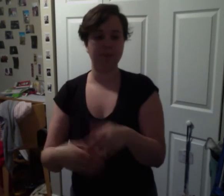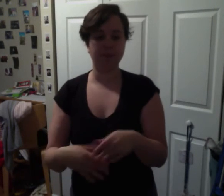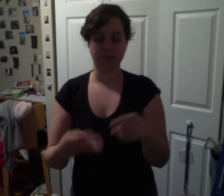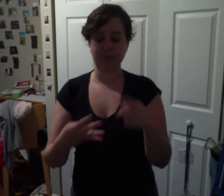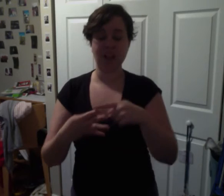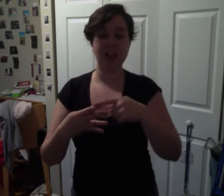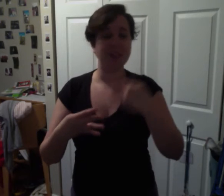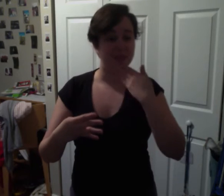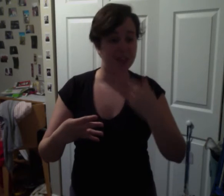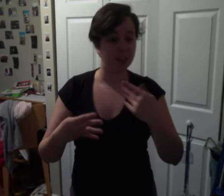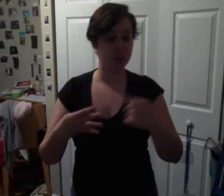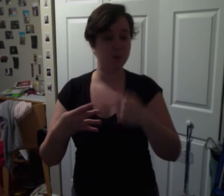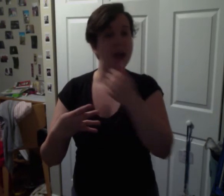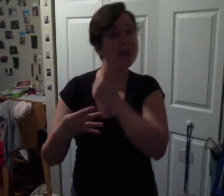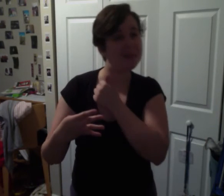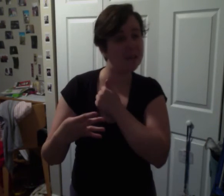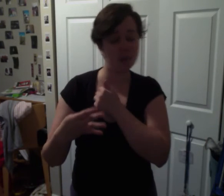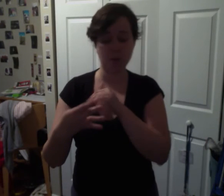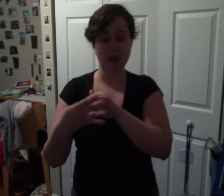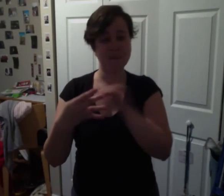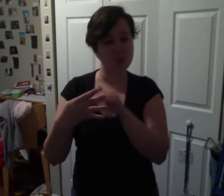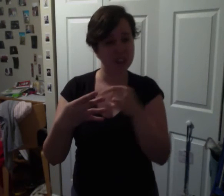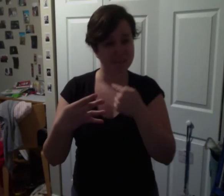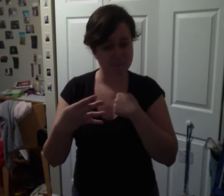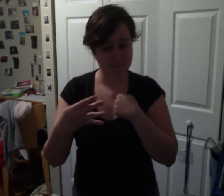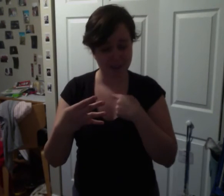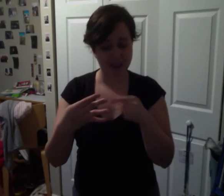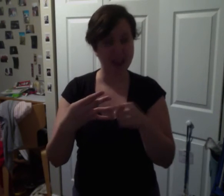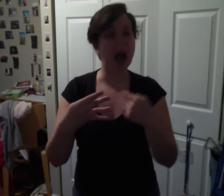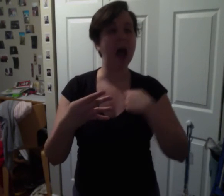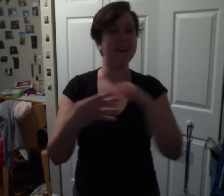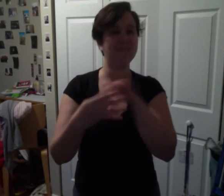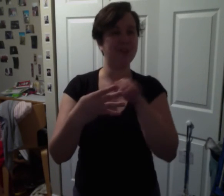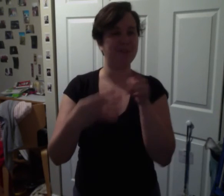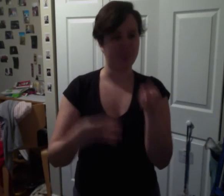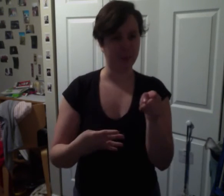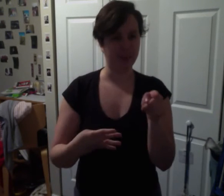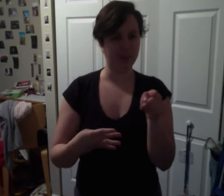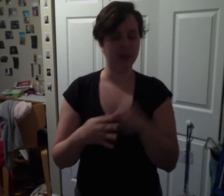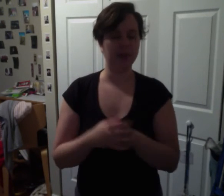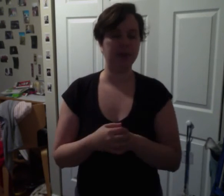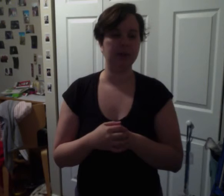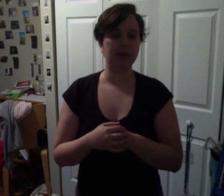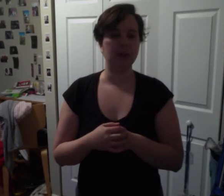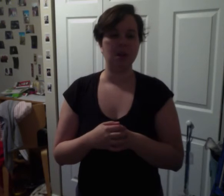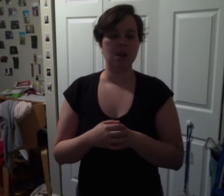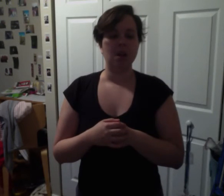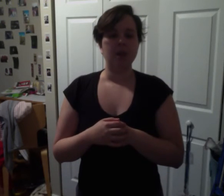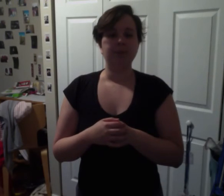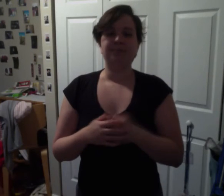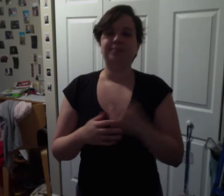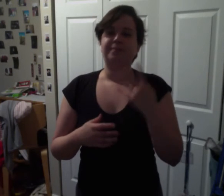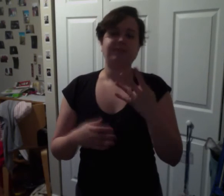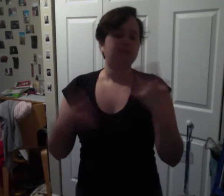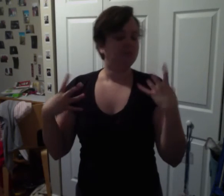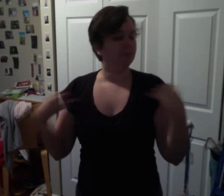most powerful words we can say to one another. And often that's what happens in a StoryCorps booth. It's a chance to have a sense of closure